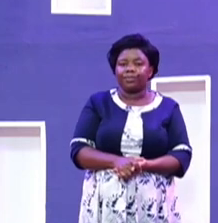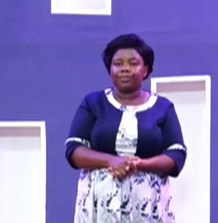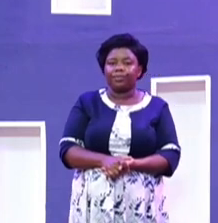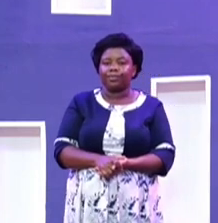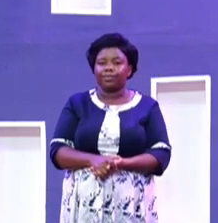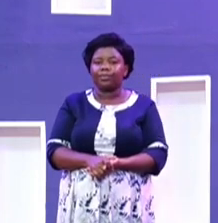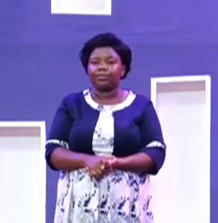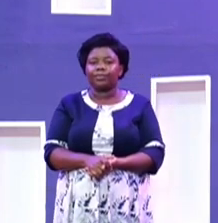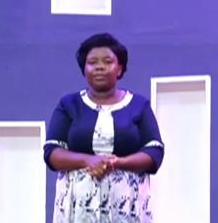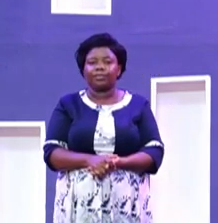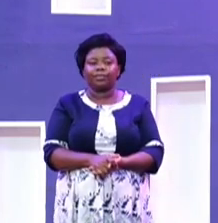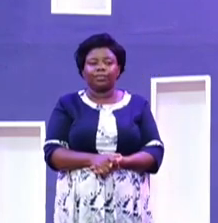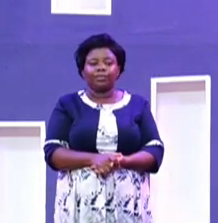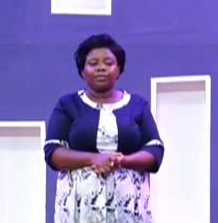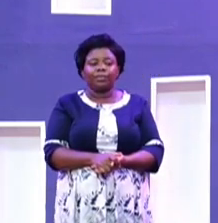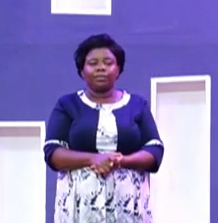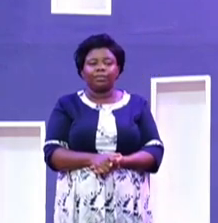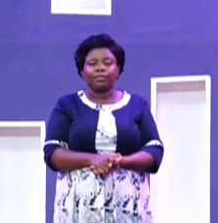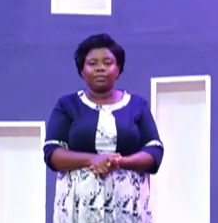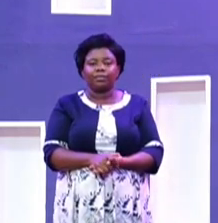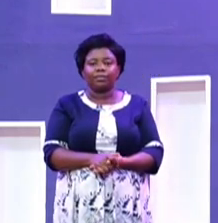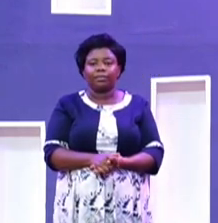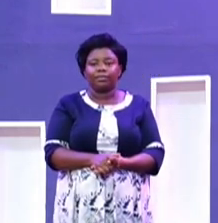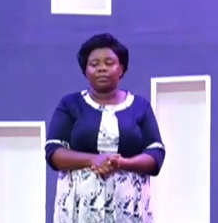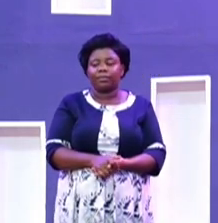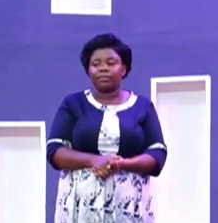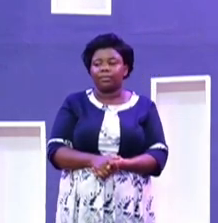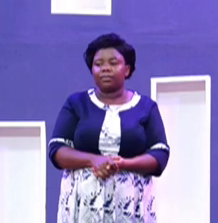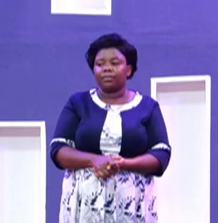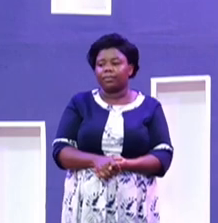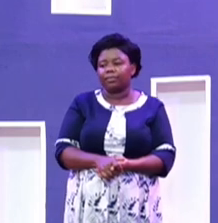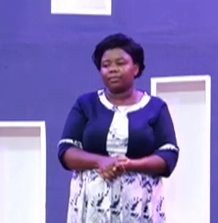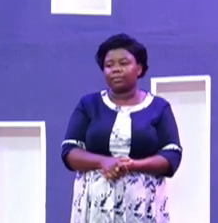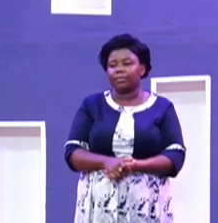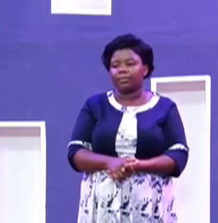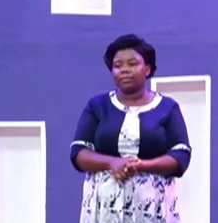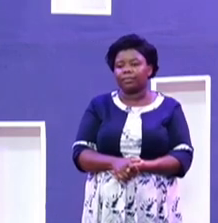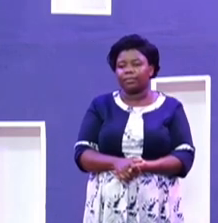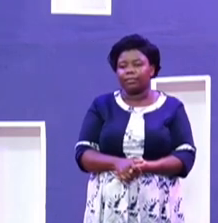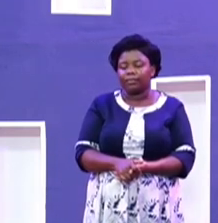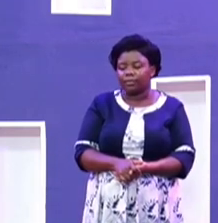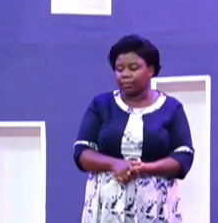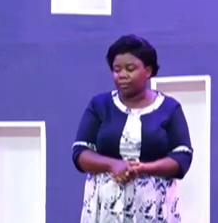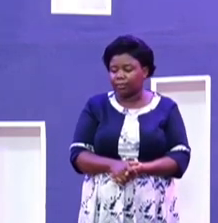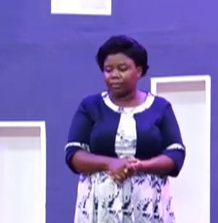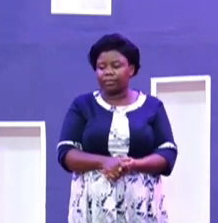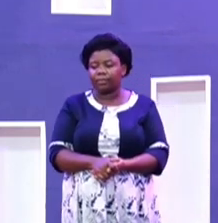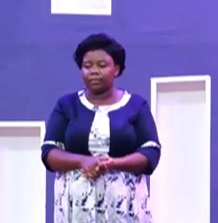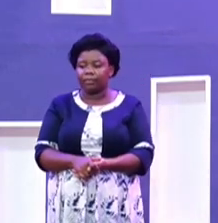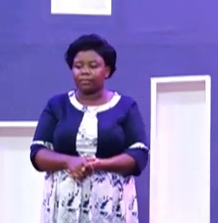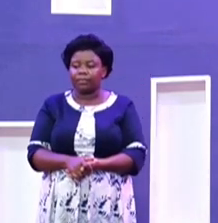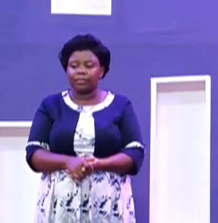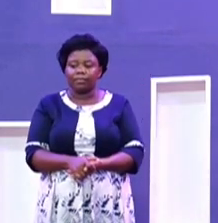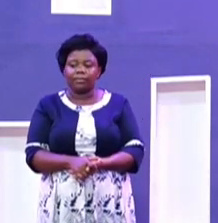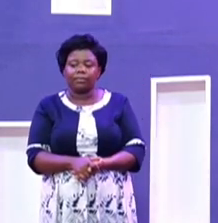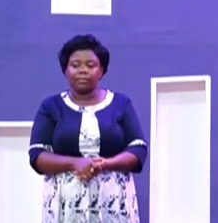okubanga kuzigirira app eyo oberenga nawo jefunira ebere mu kuz app zoina oina mu TikTok